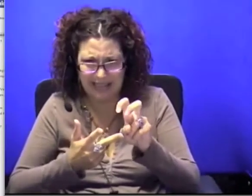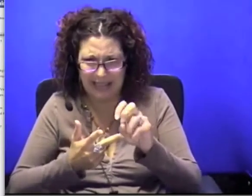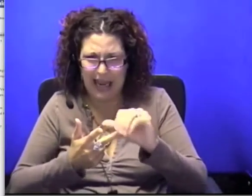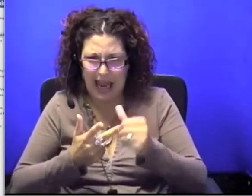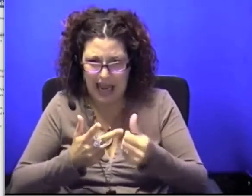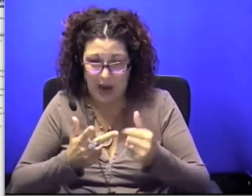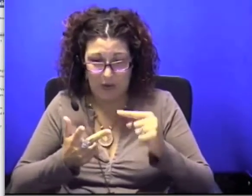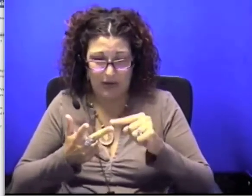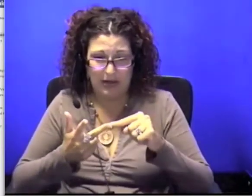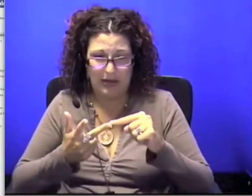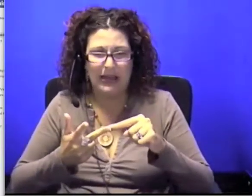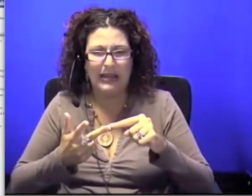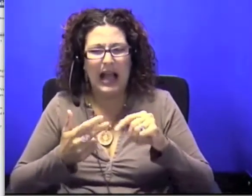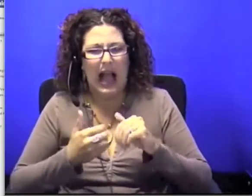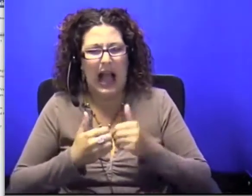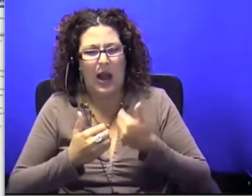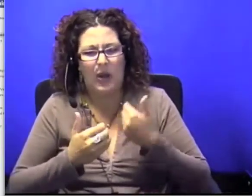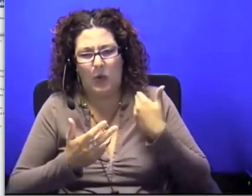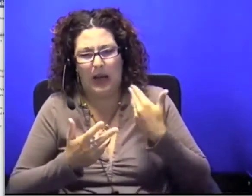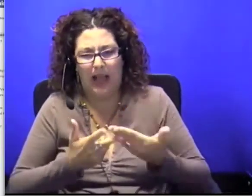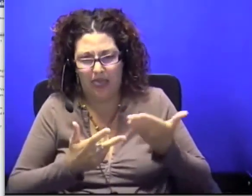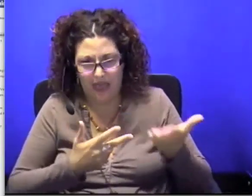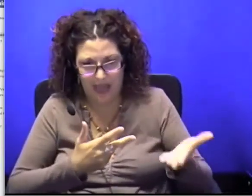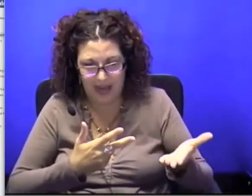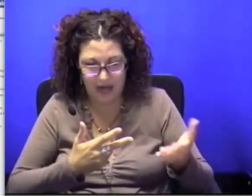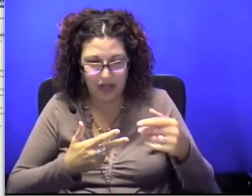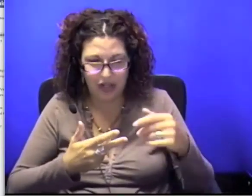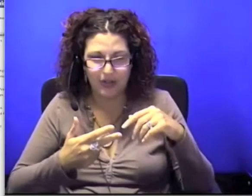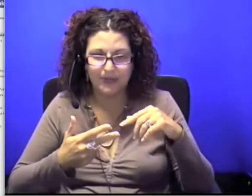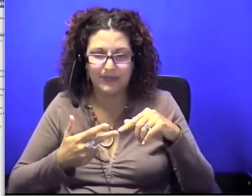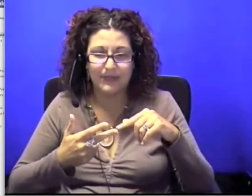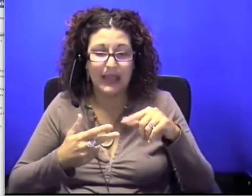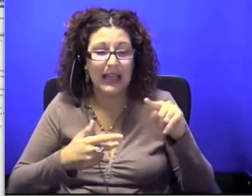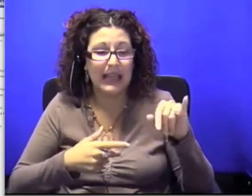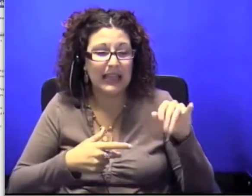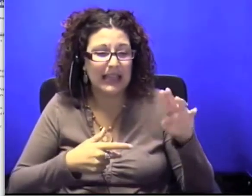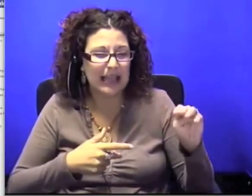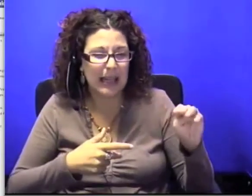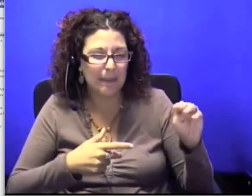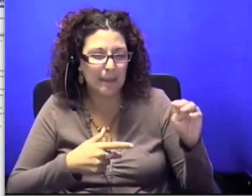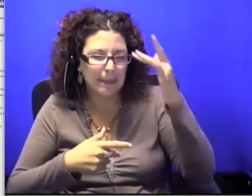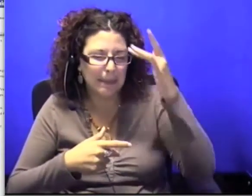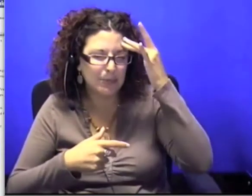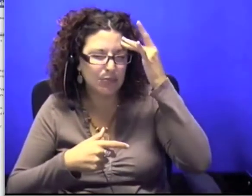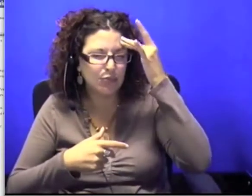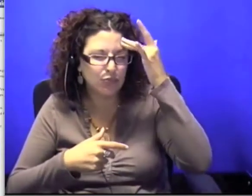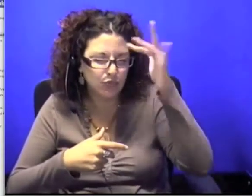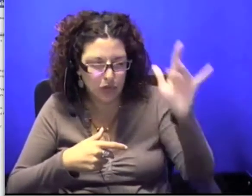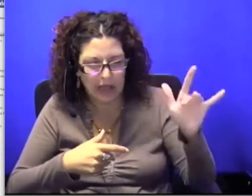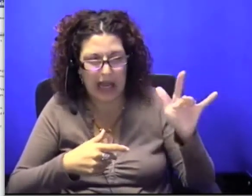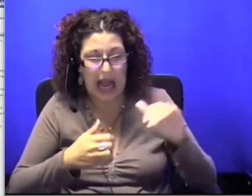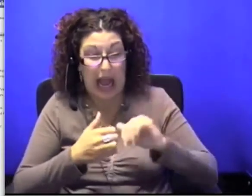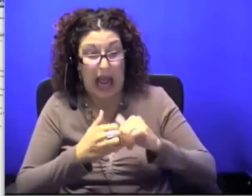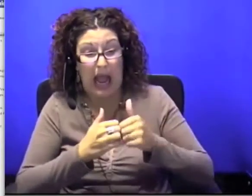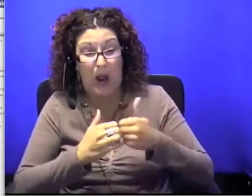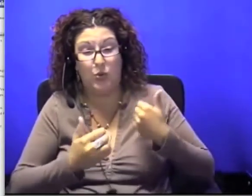vehicle towards what you want. So the specific how-to, and Tim is brilliant at that. He knows it better than anybody in the